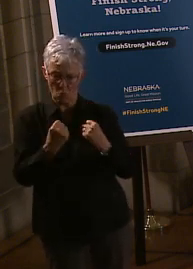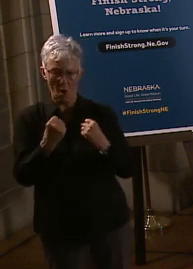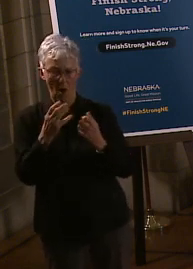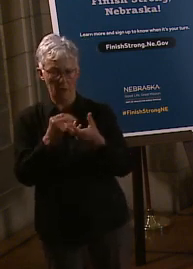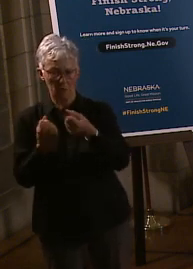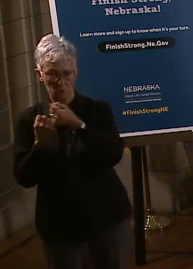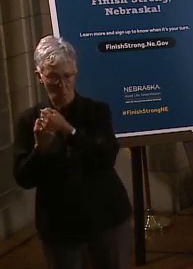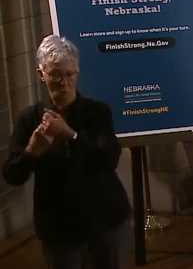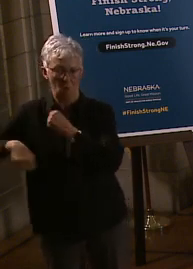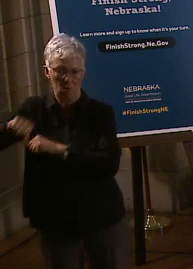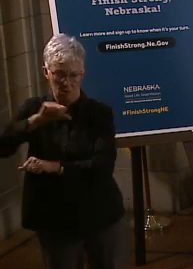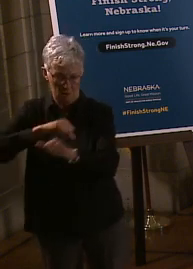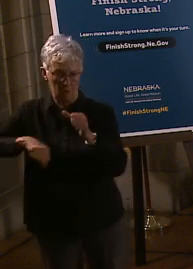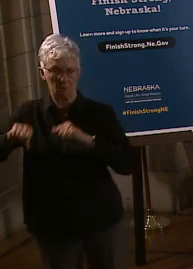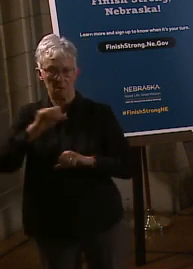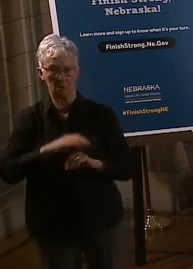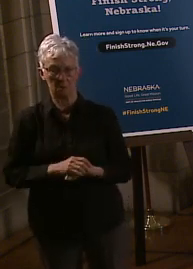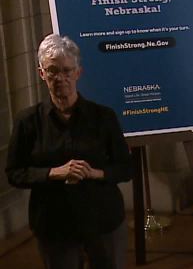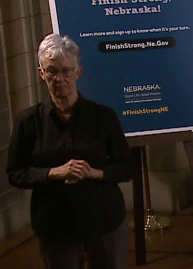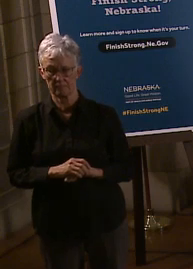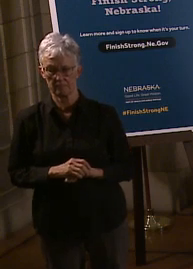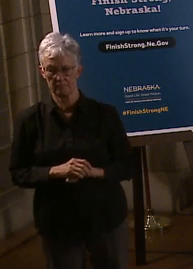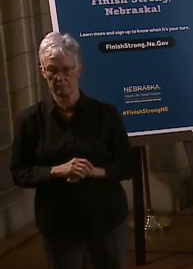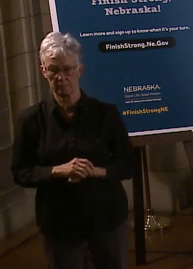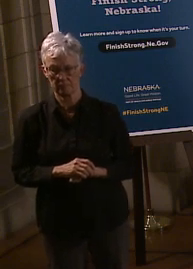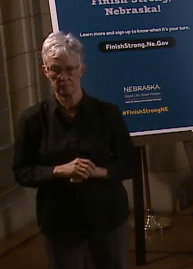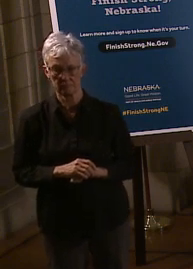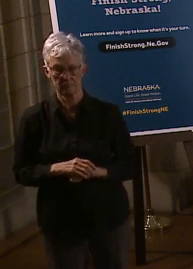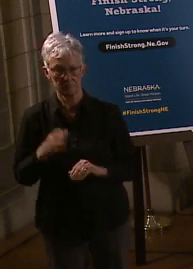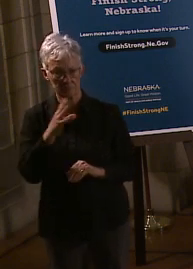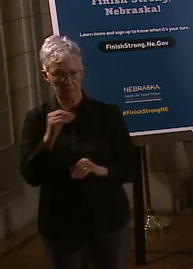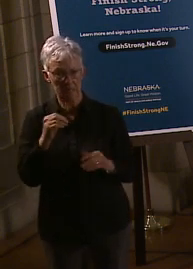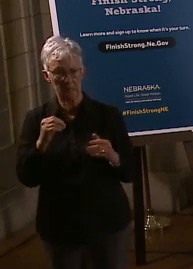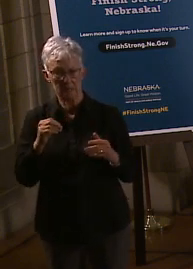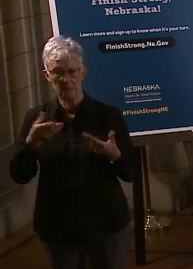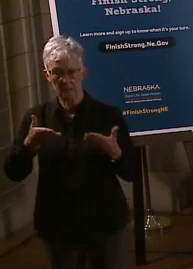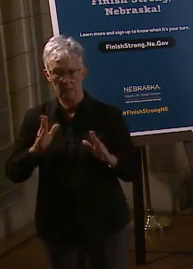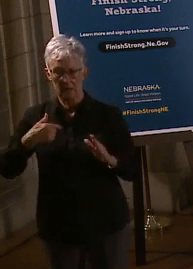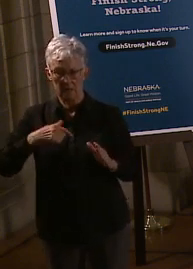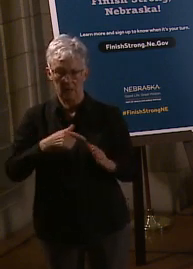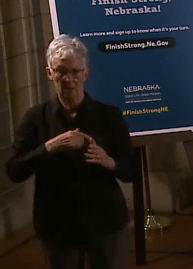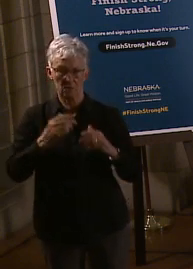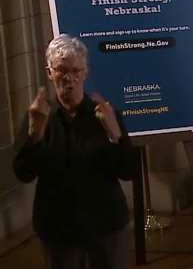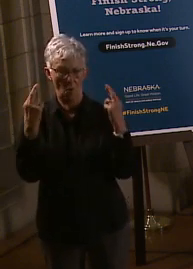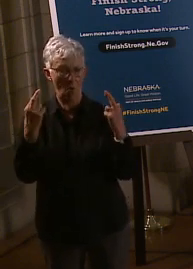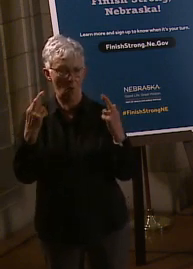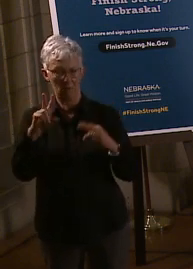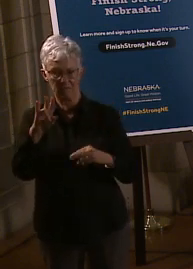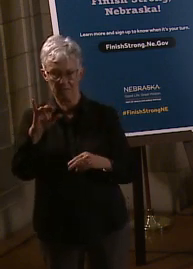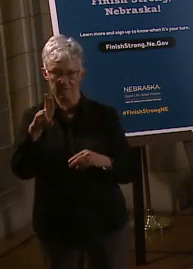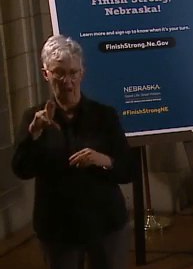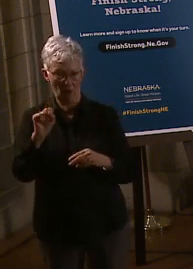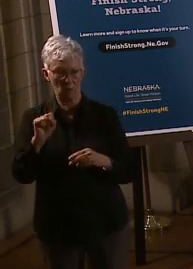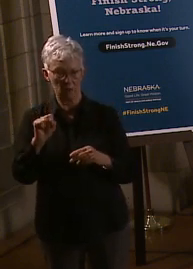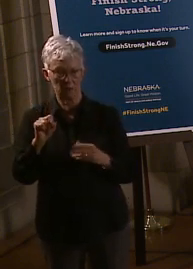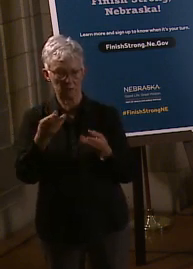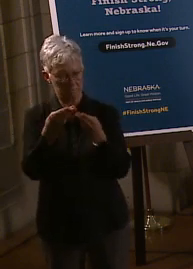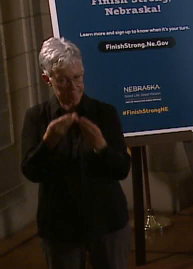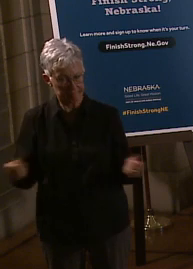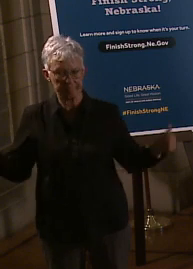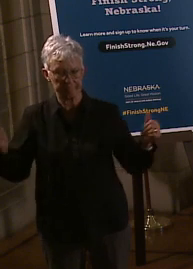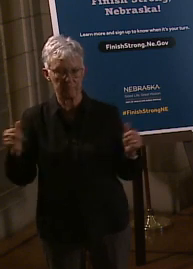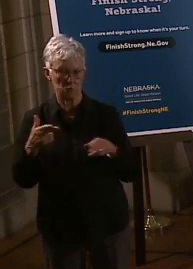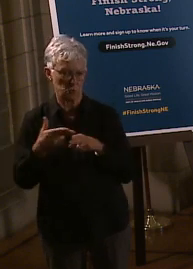for each other, and let's get this virus thing behind us. So a couple other things since I talked